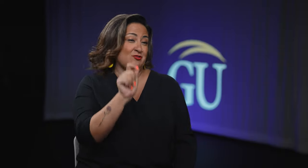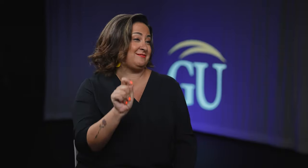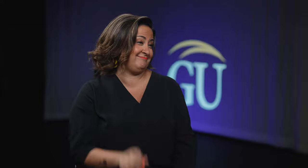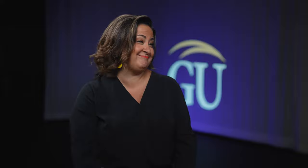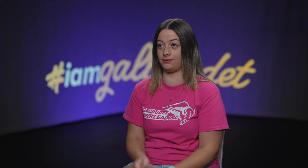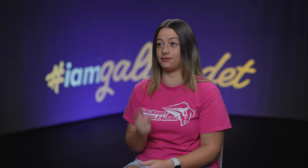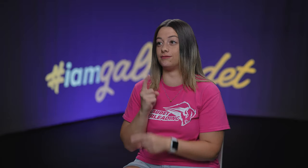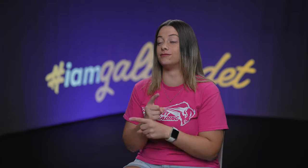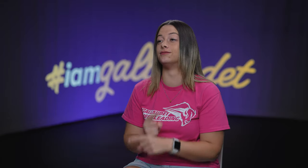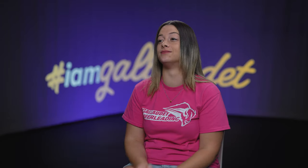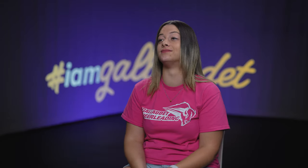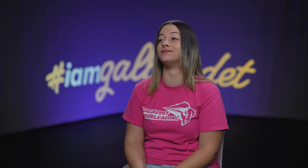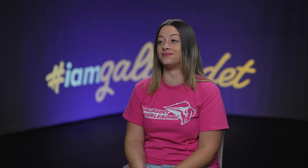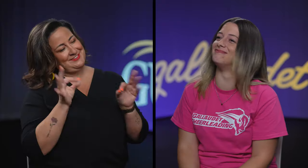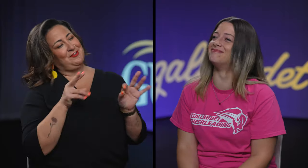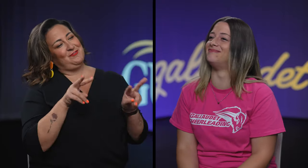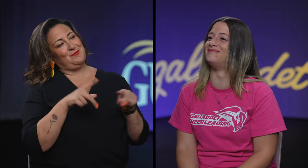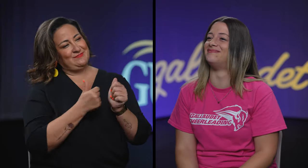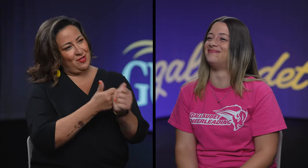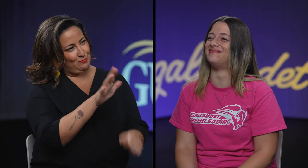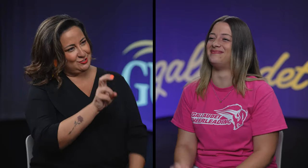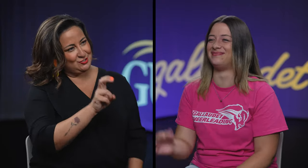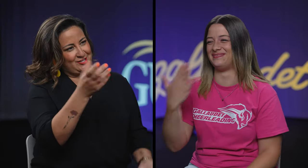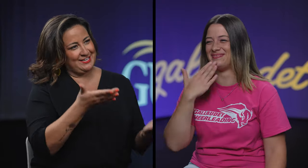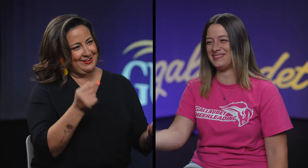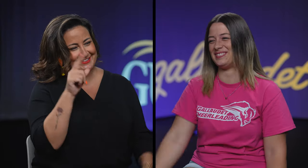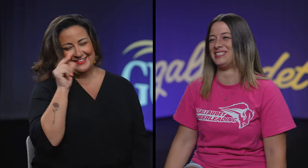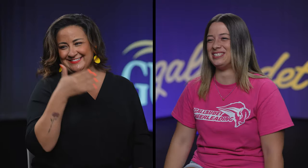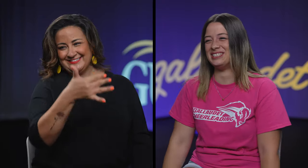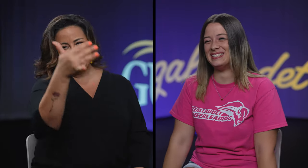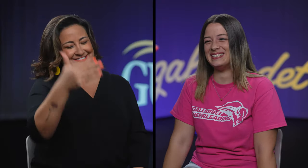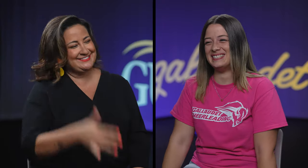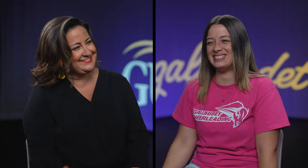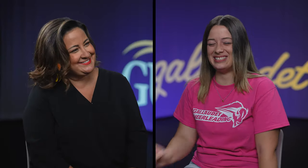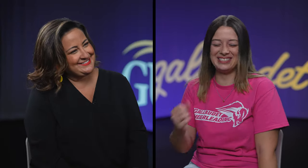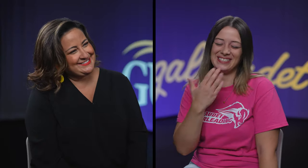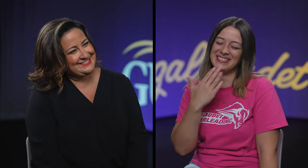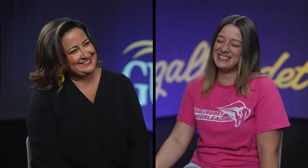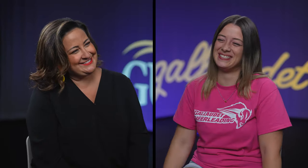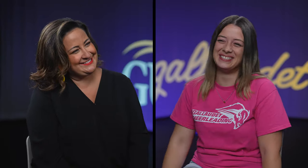period. Right. I look forward to following your journey here at Gallaudet. Thank you.